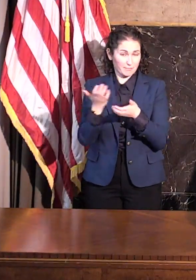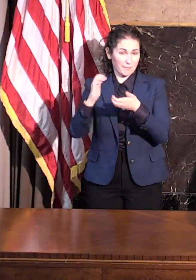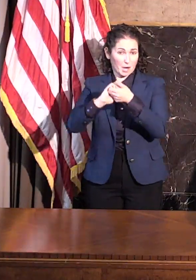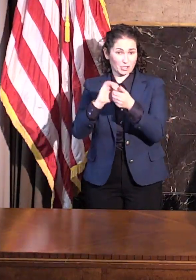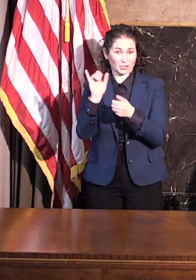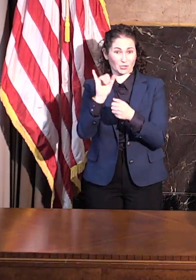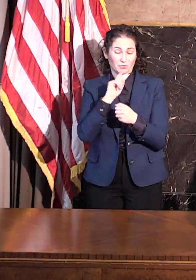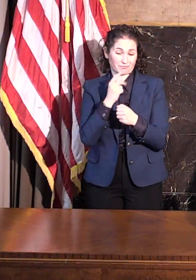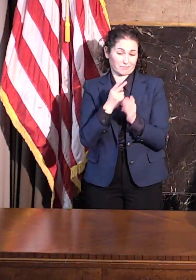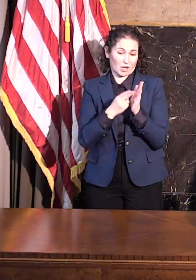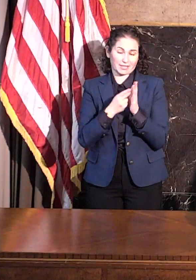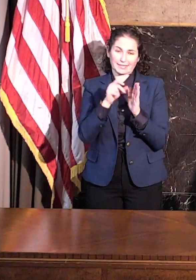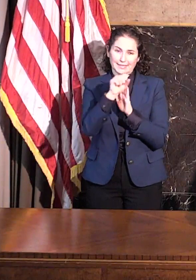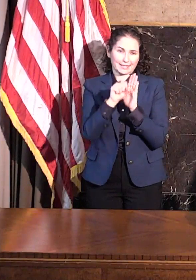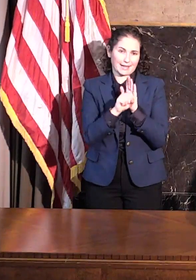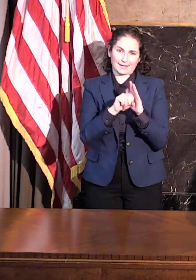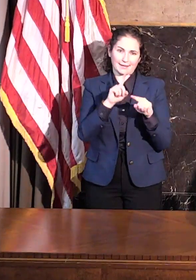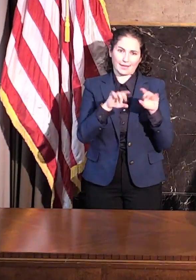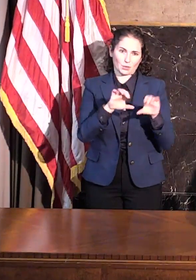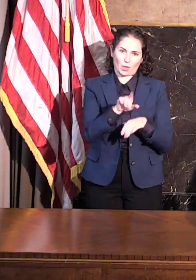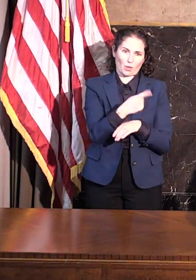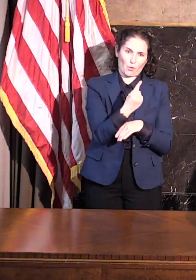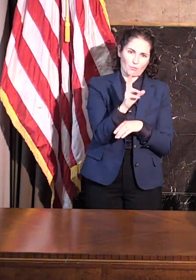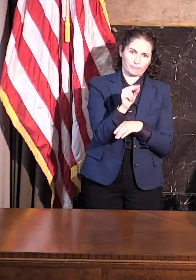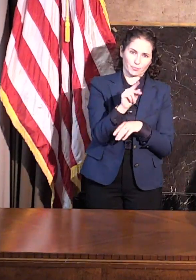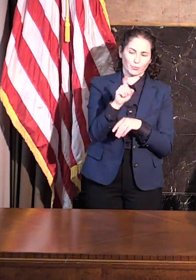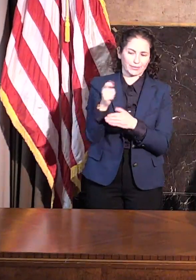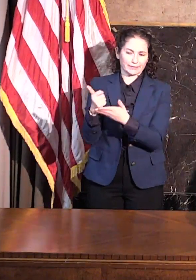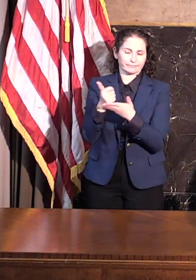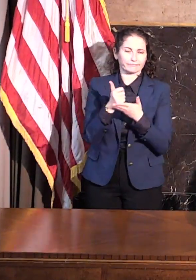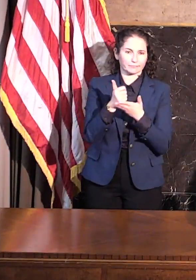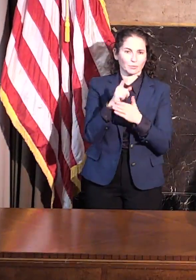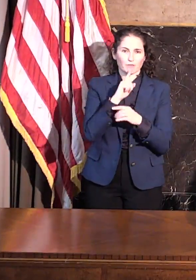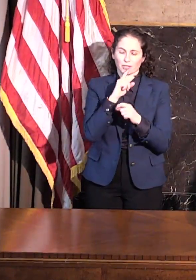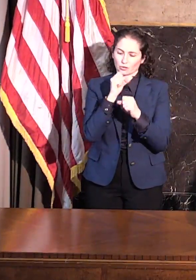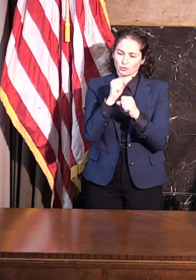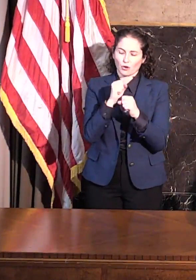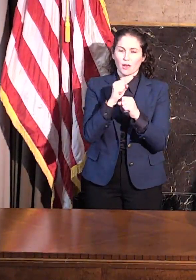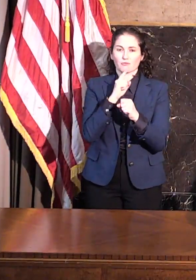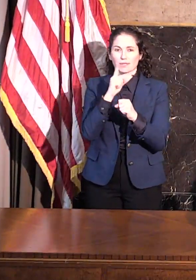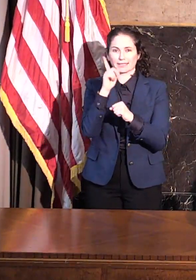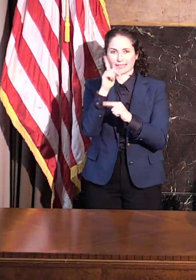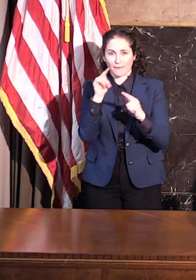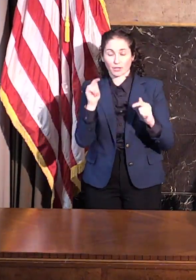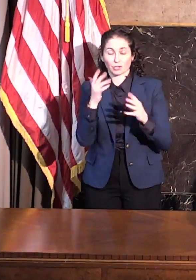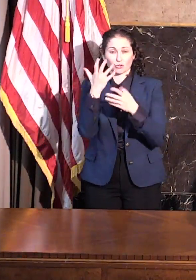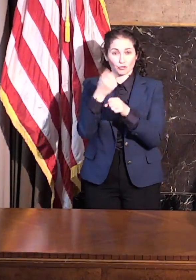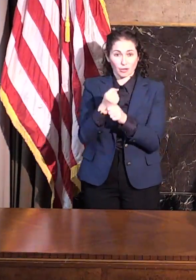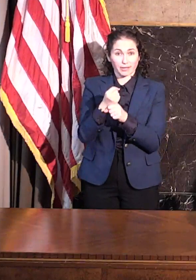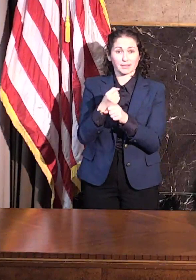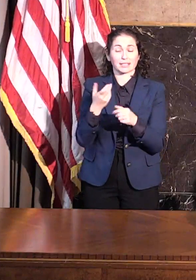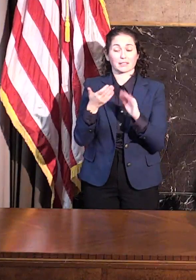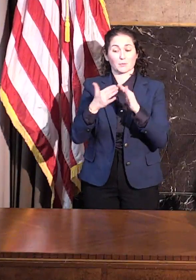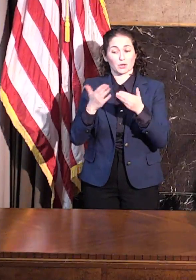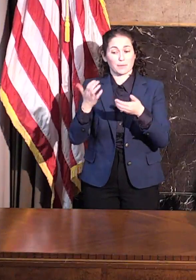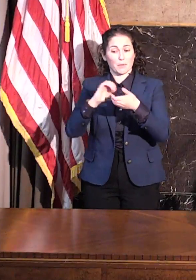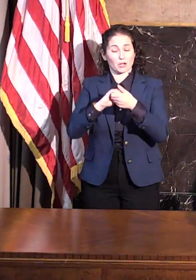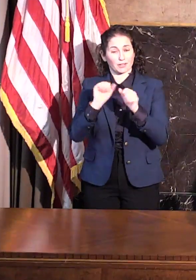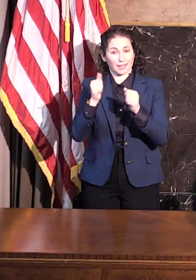are scheduled to take place the 2nd and 3rd weeks of April. It's a massive undertaking, and it's